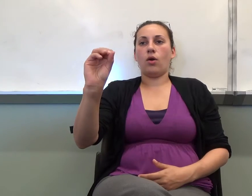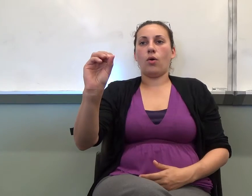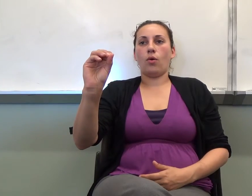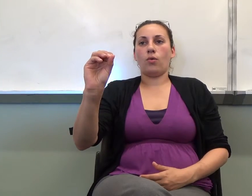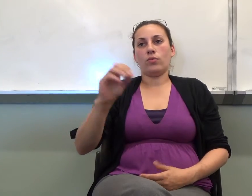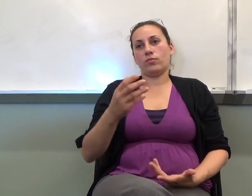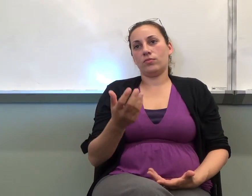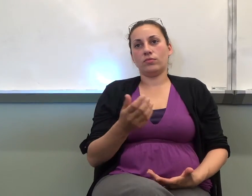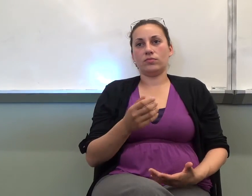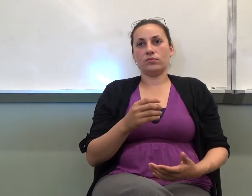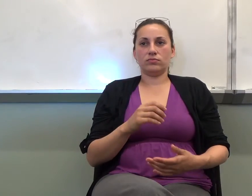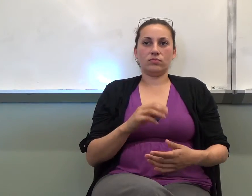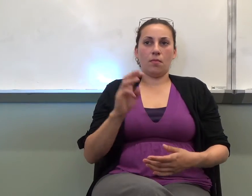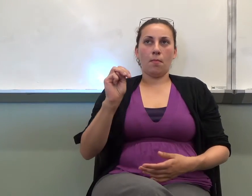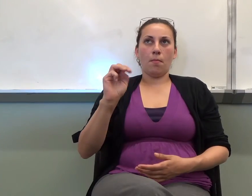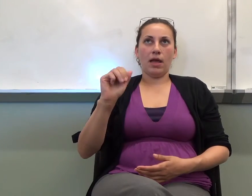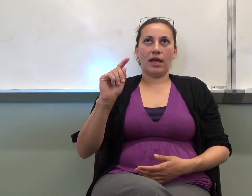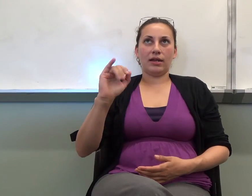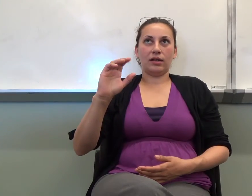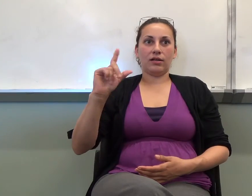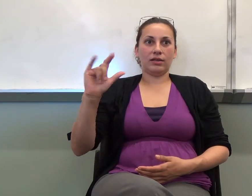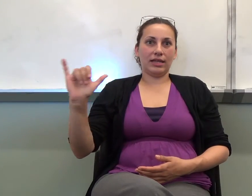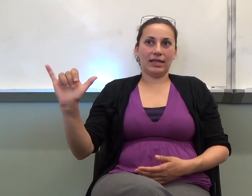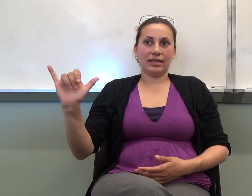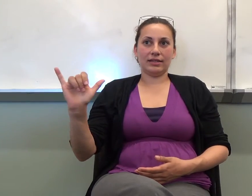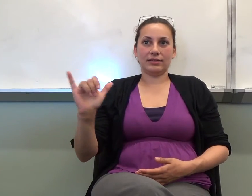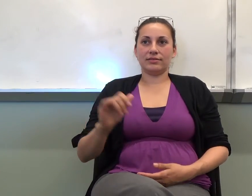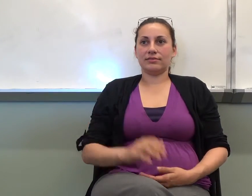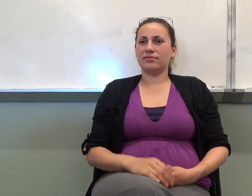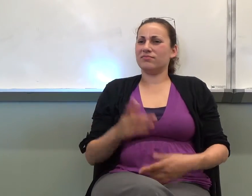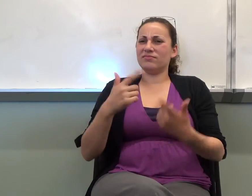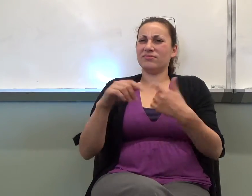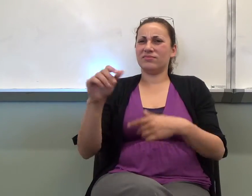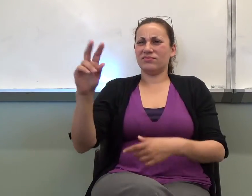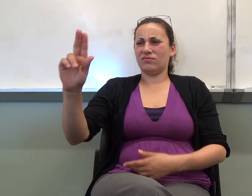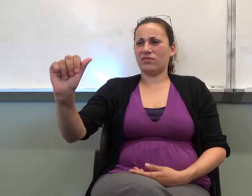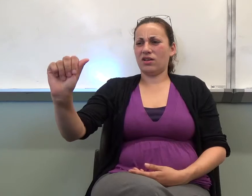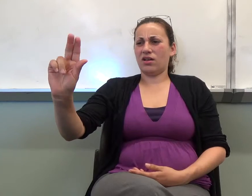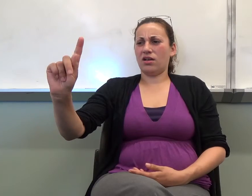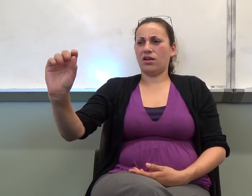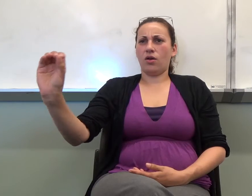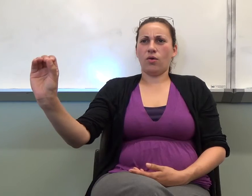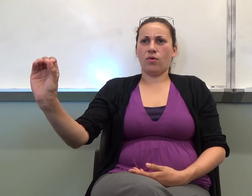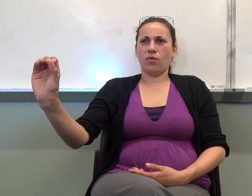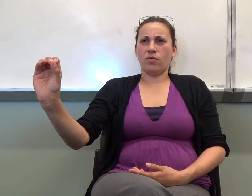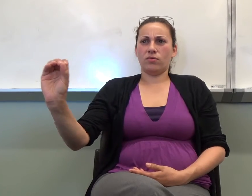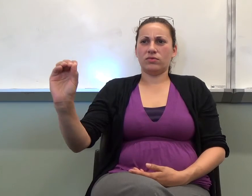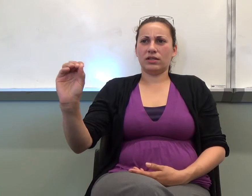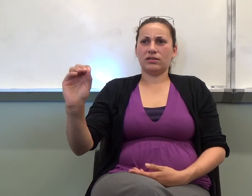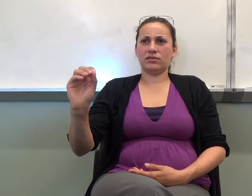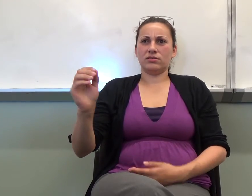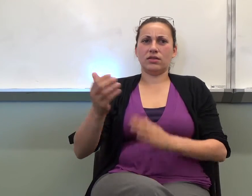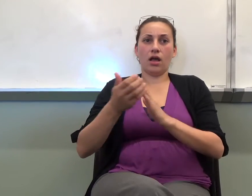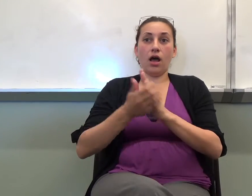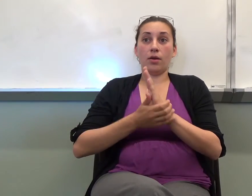And the whole thing gets filled in. Now, of course, the whole thing's got to add up to 360, so you've got all the pieces fit together into the one sort